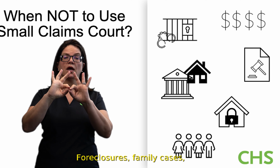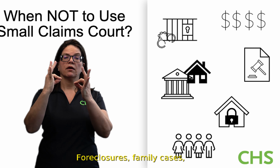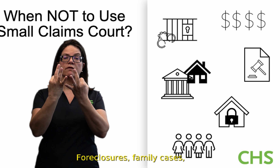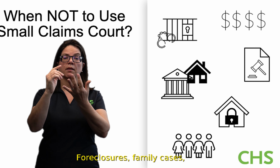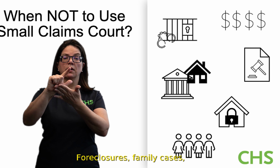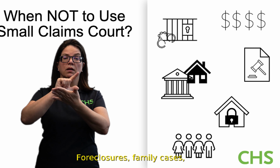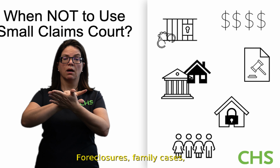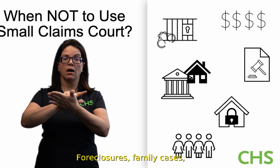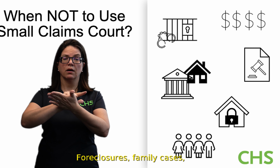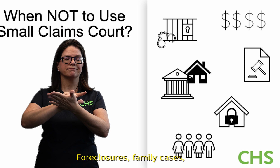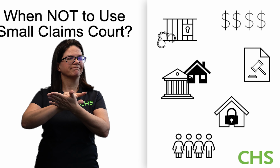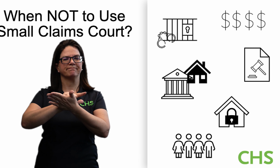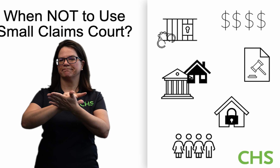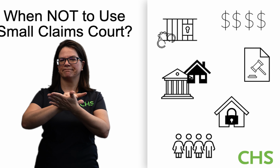family cases,